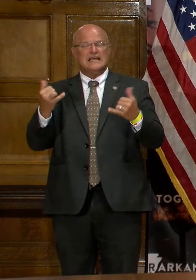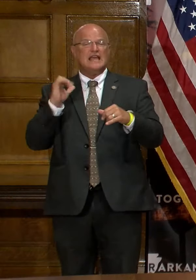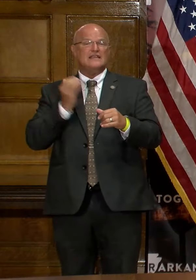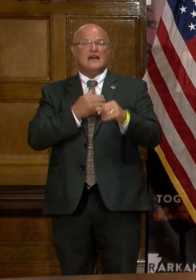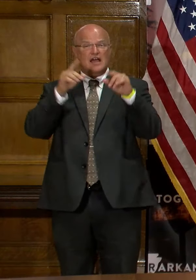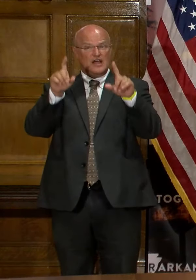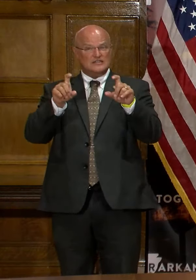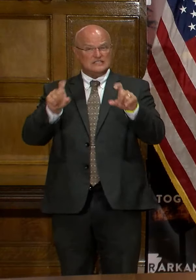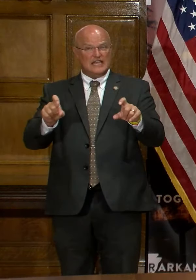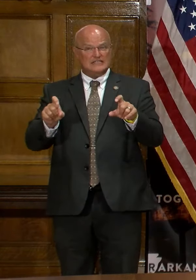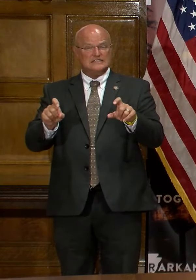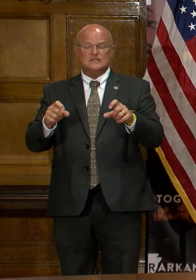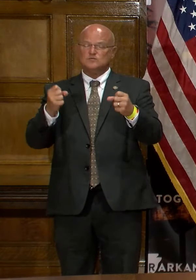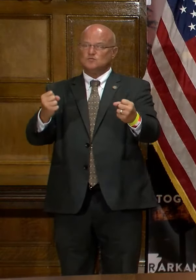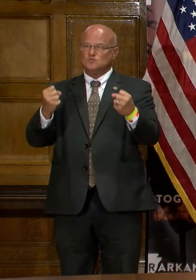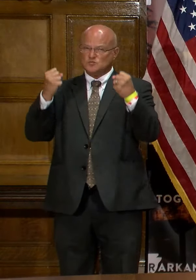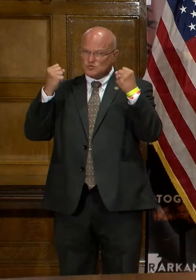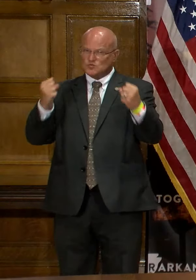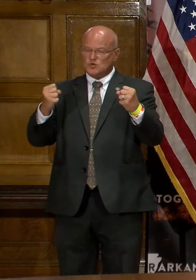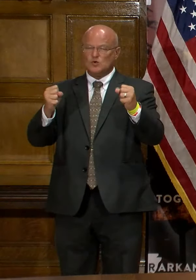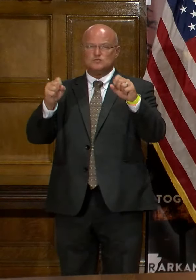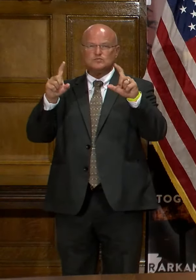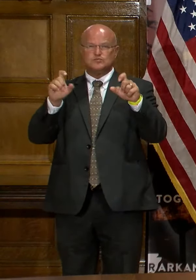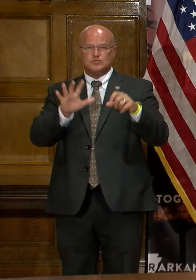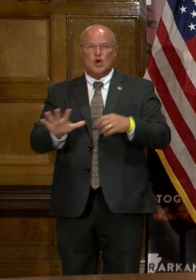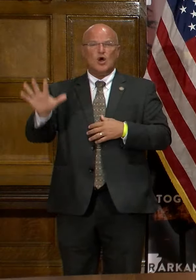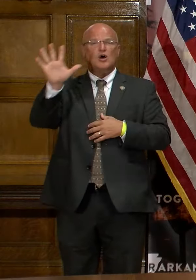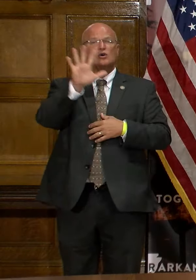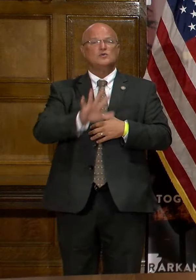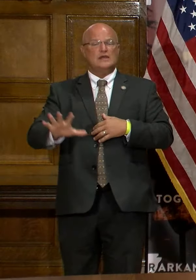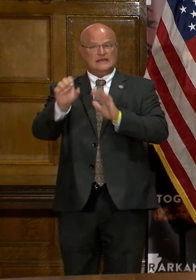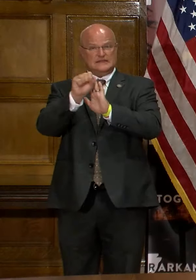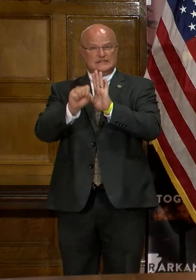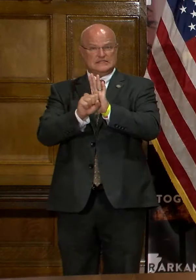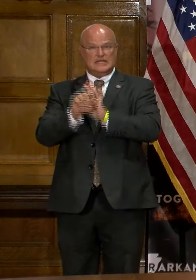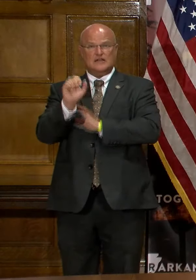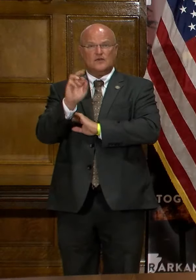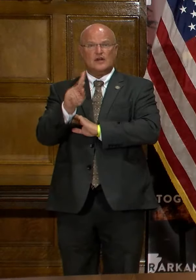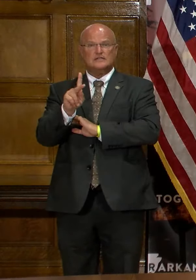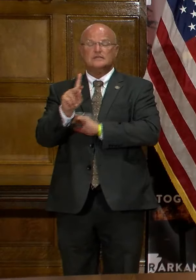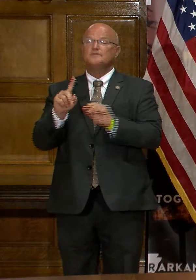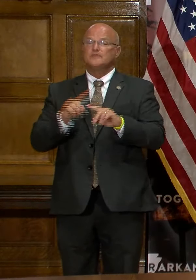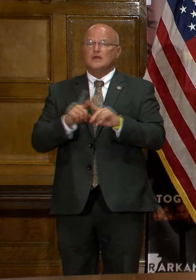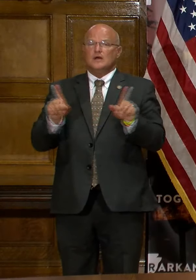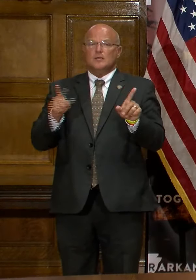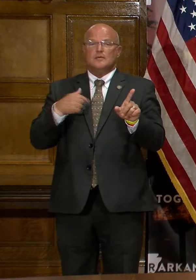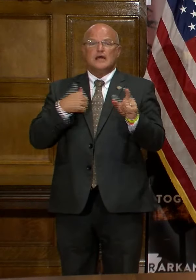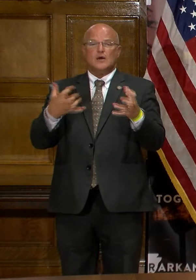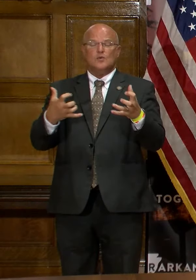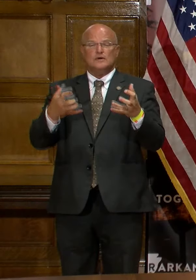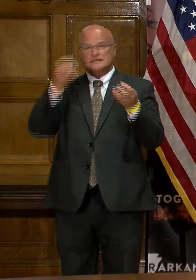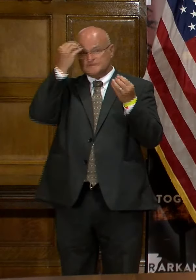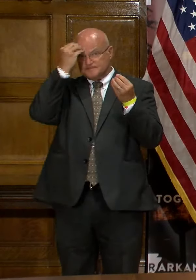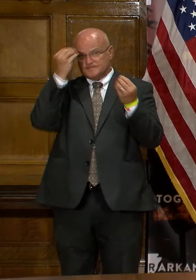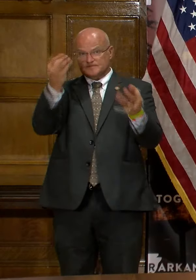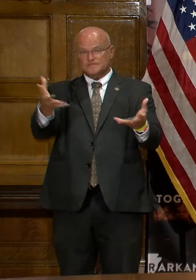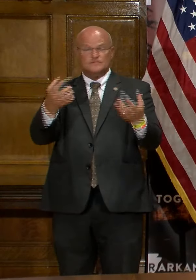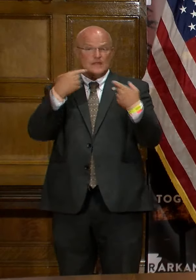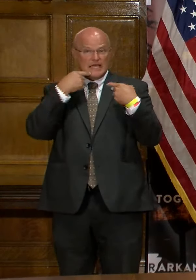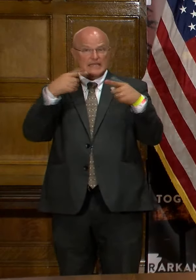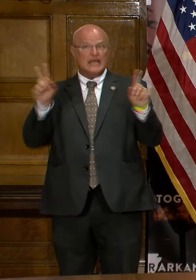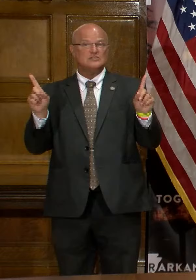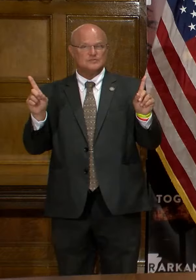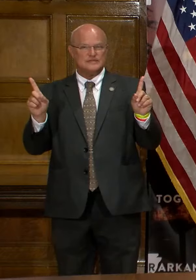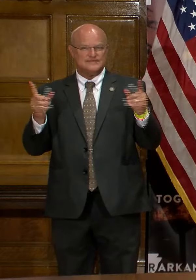our testing is very, very strong across the state of Arkansas. But I do want to lead out with an